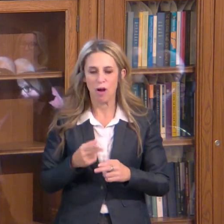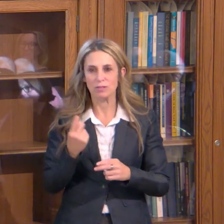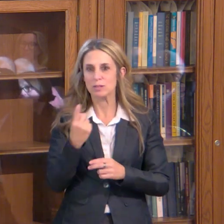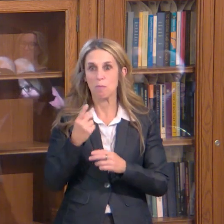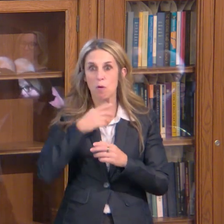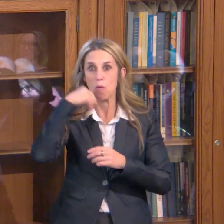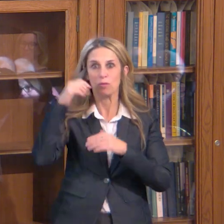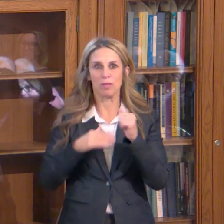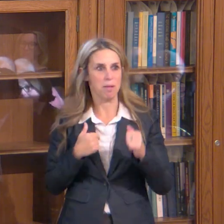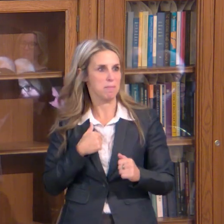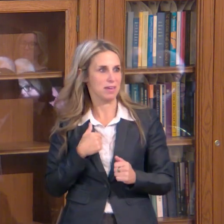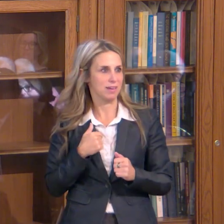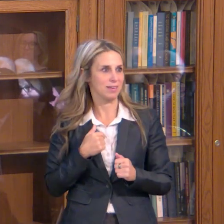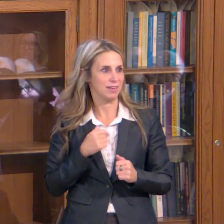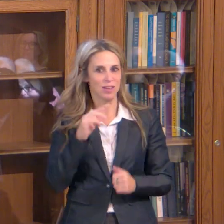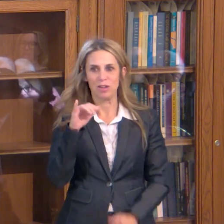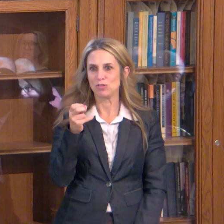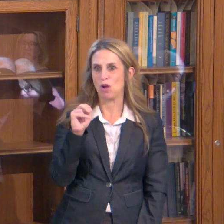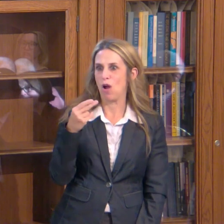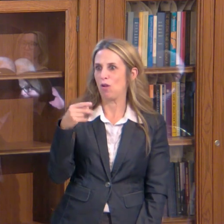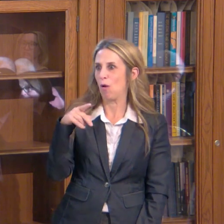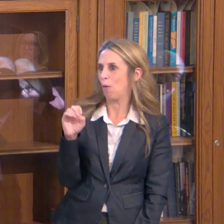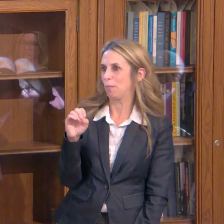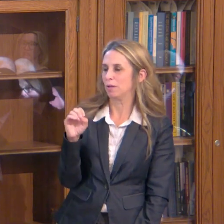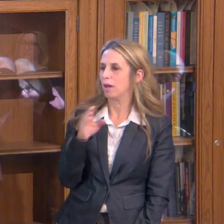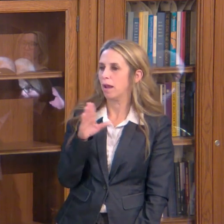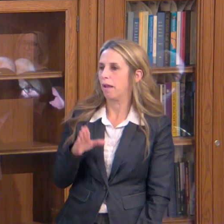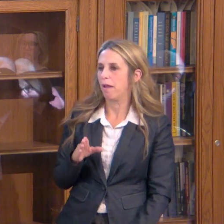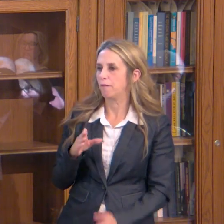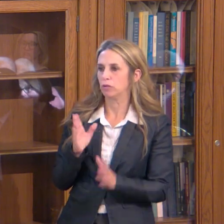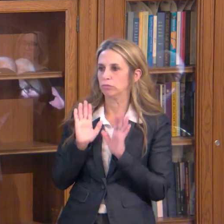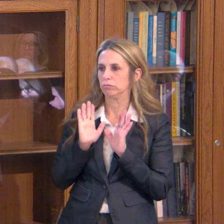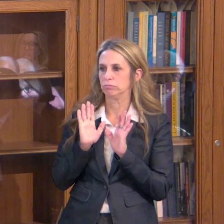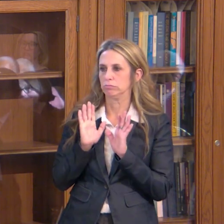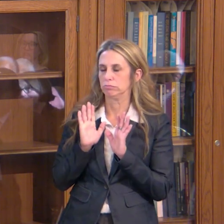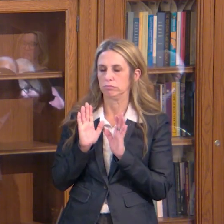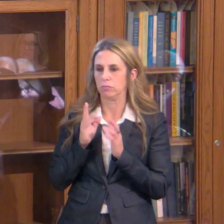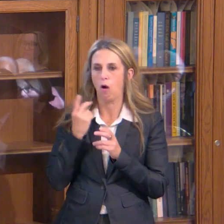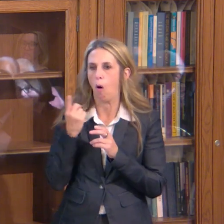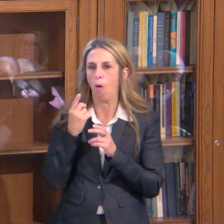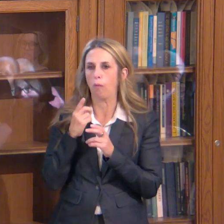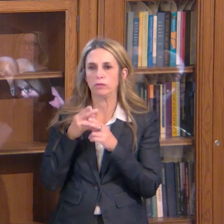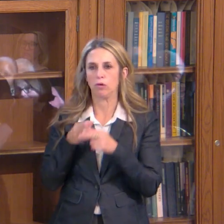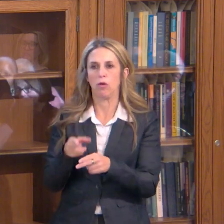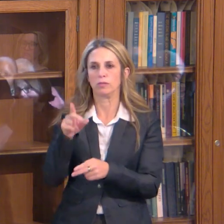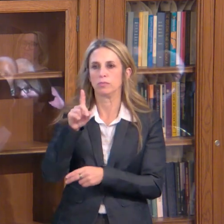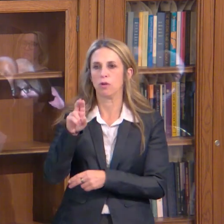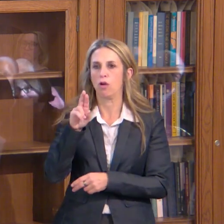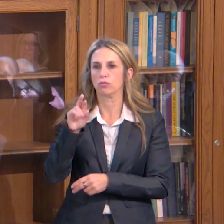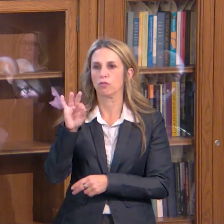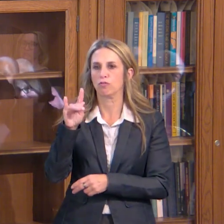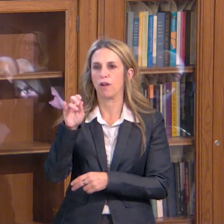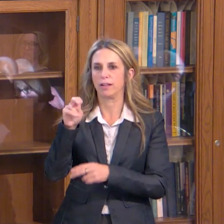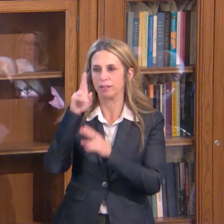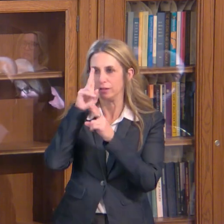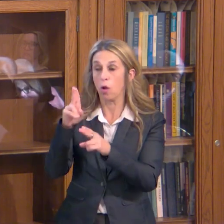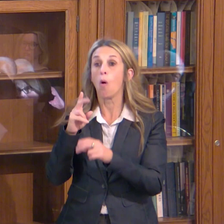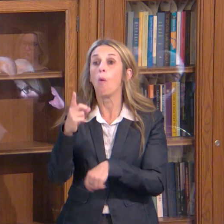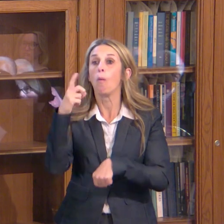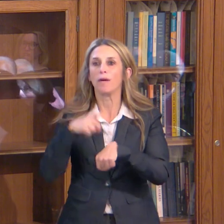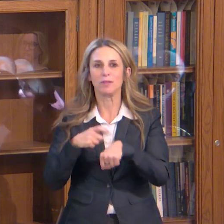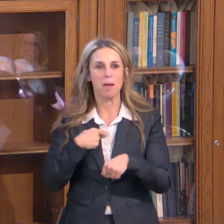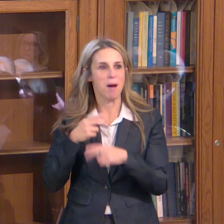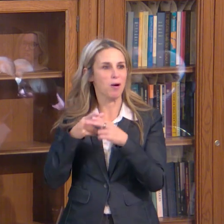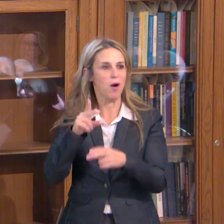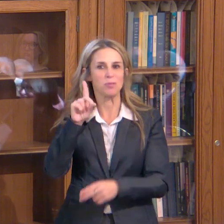uh Dr uh John B so I never called him prous John B in his exp was always Dr Franklin I got as close as